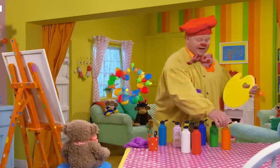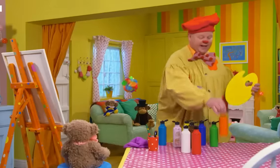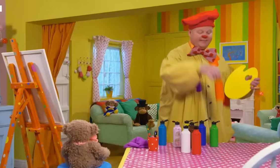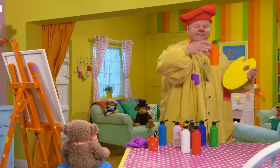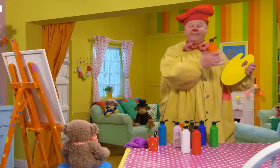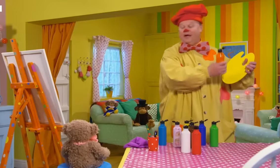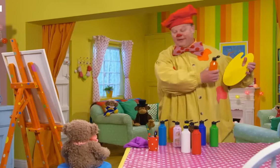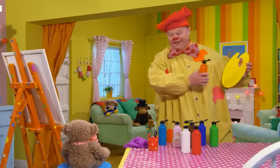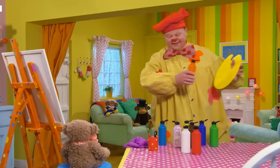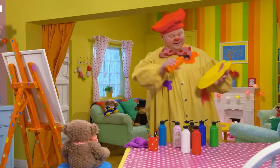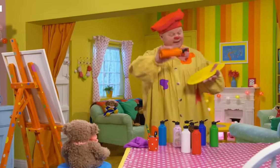Let's begin.